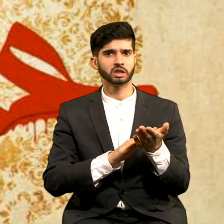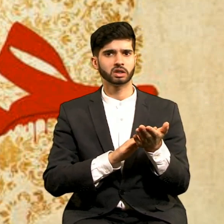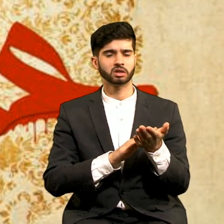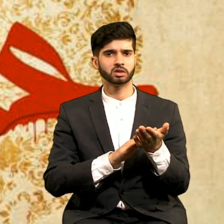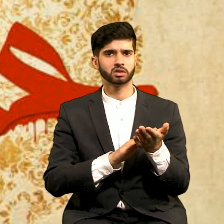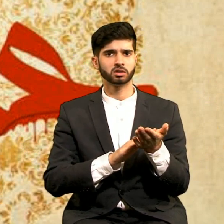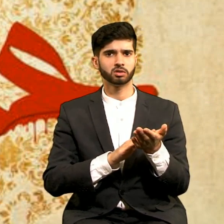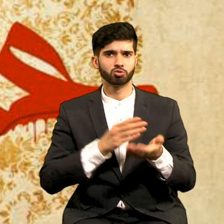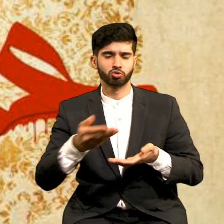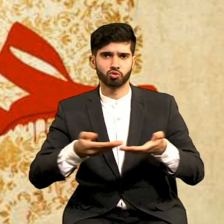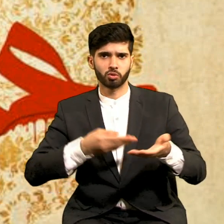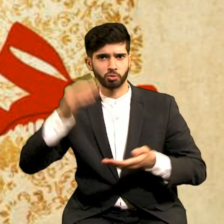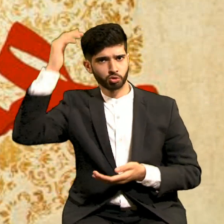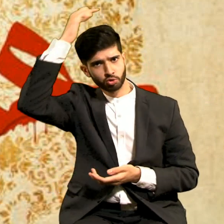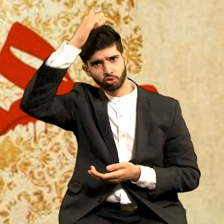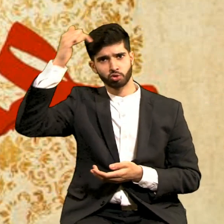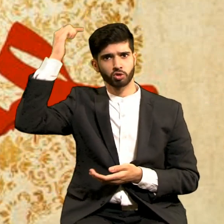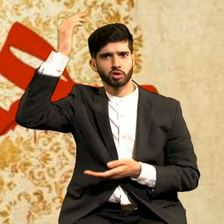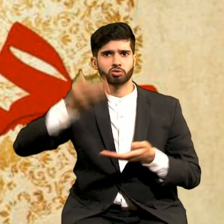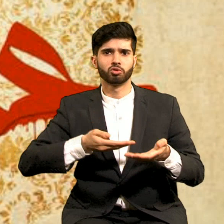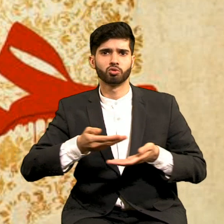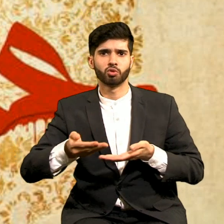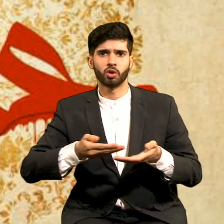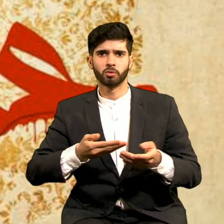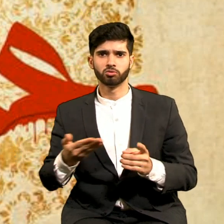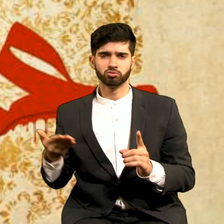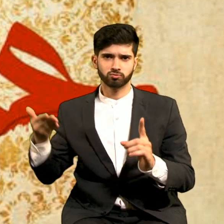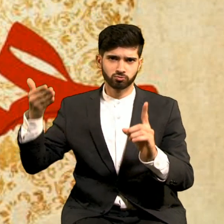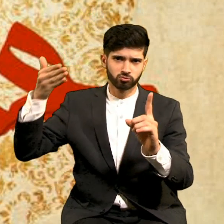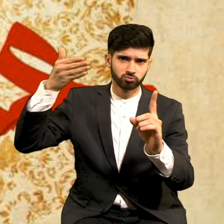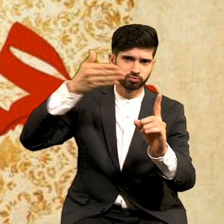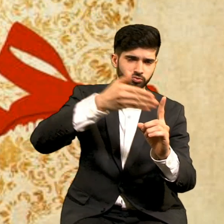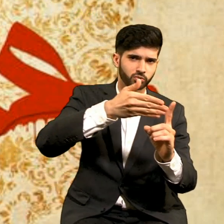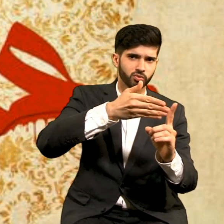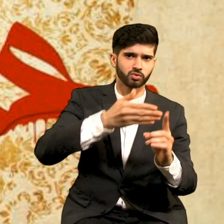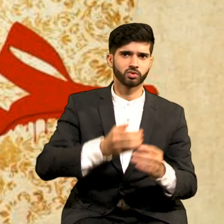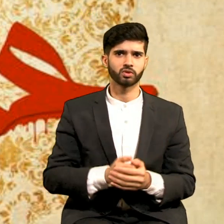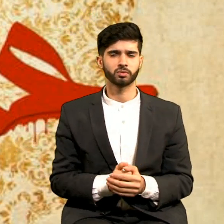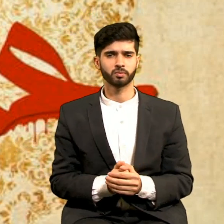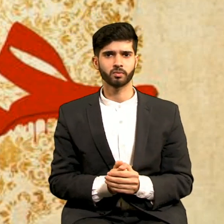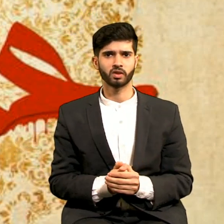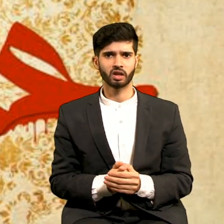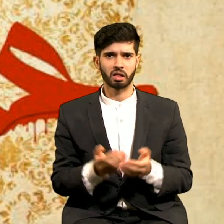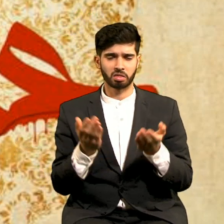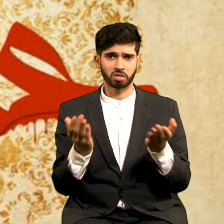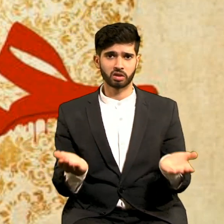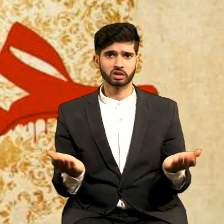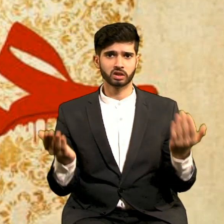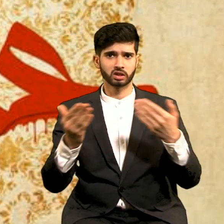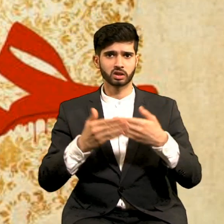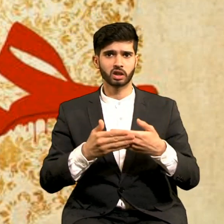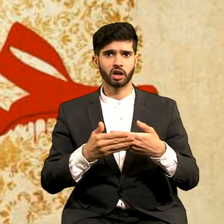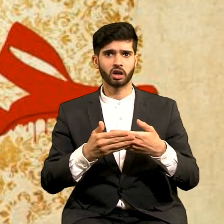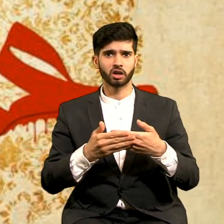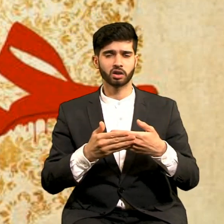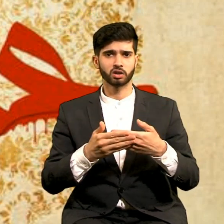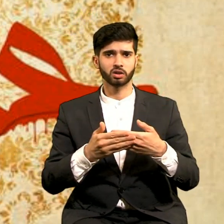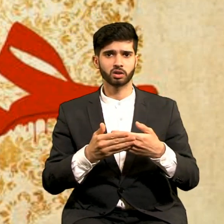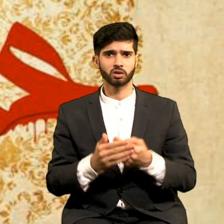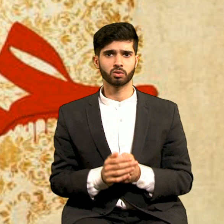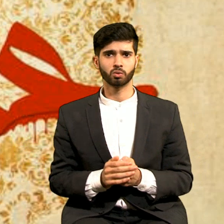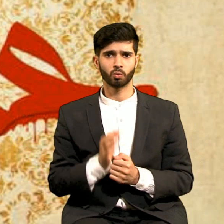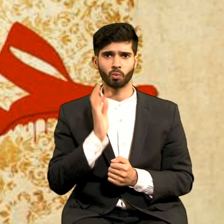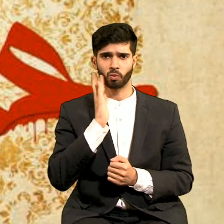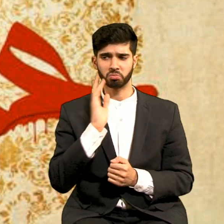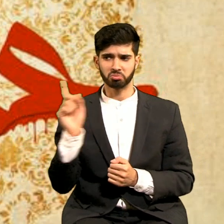by scholars as destiny decree. It means that this is the night in which the destiny of